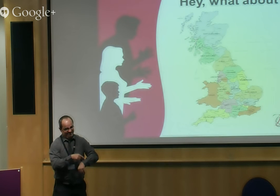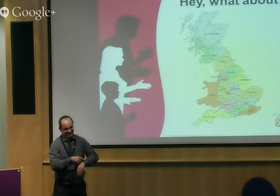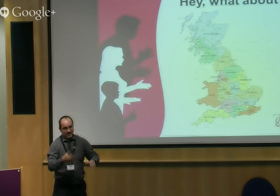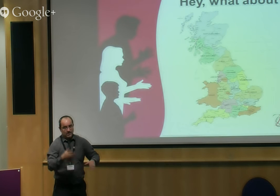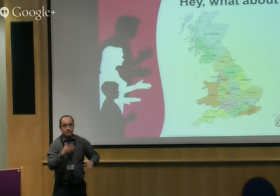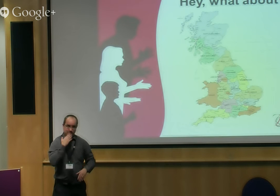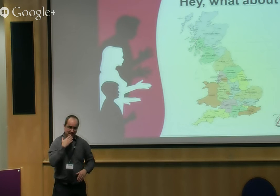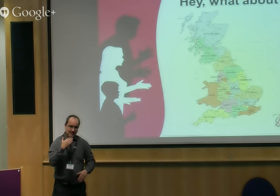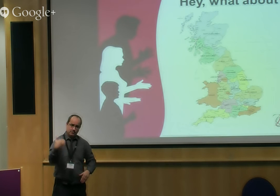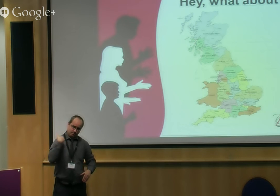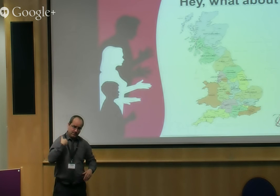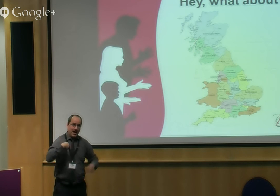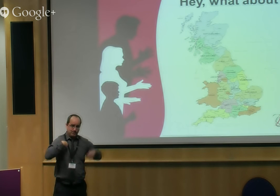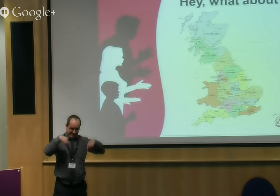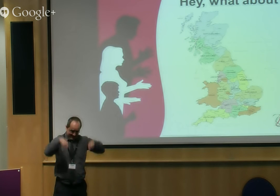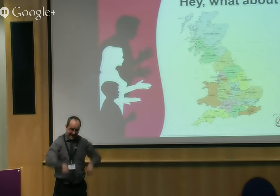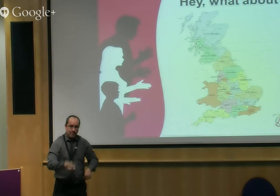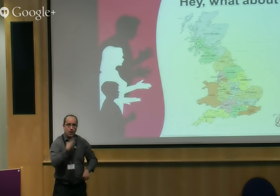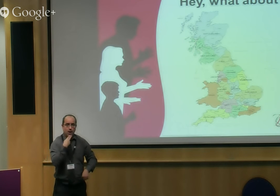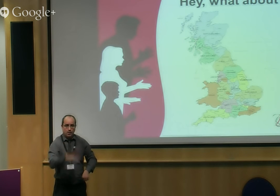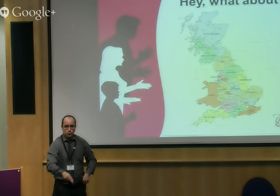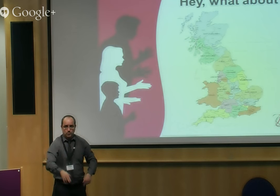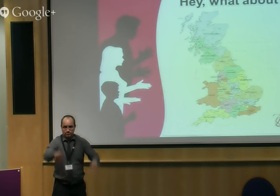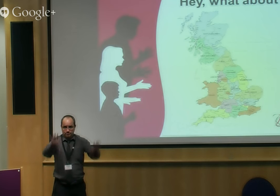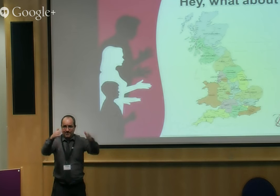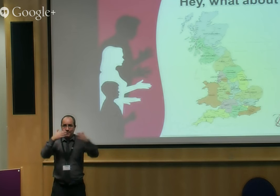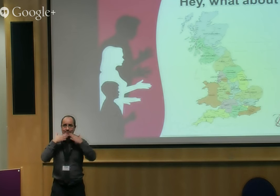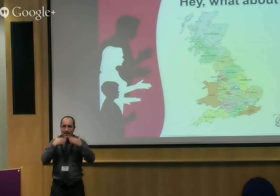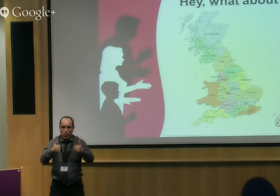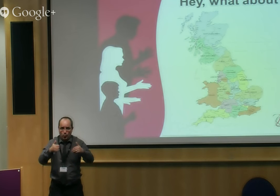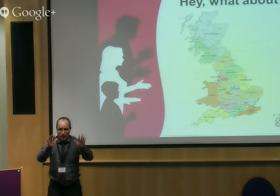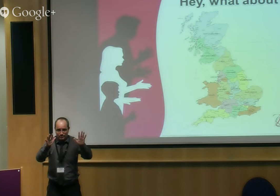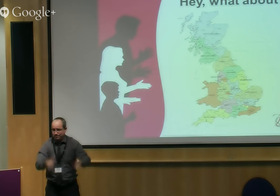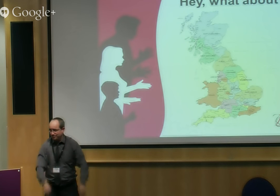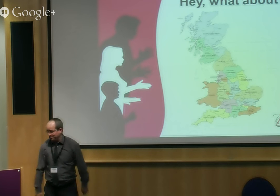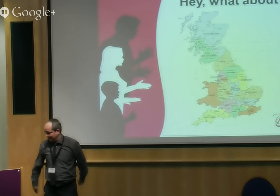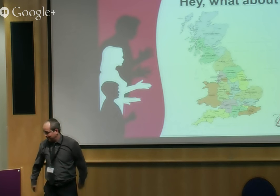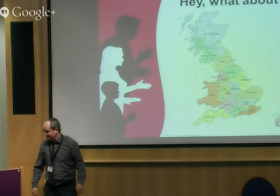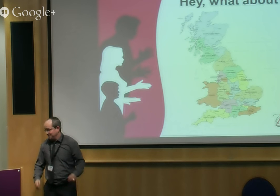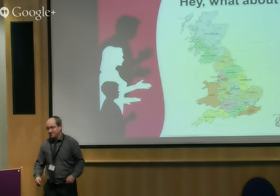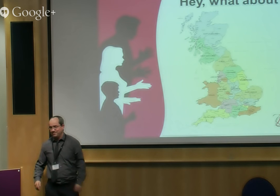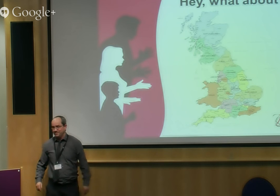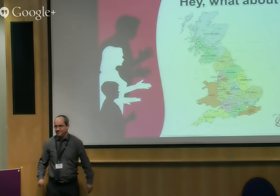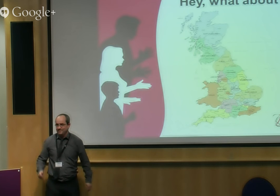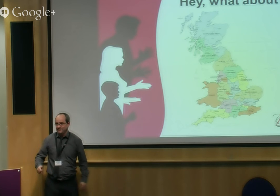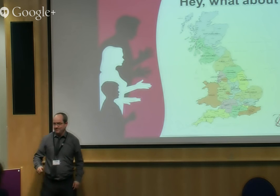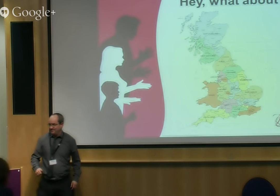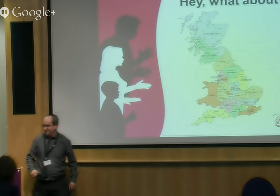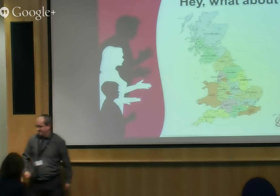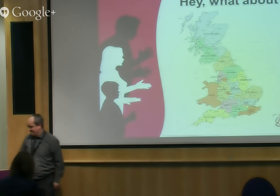councils. Unfortunately, I've been told I've run out of time, but I am going to be here all afternoon, so come and chat to me. Thank you.